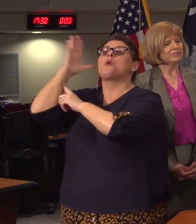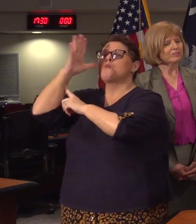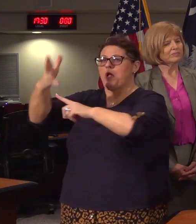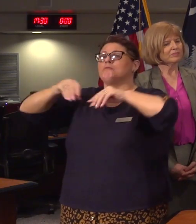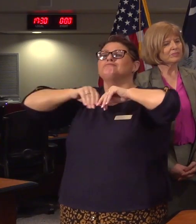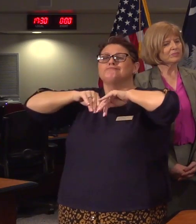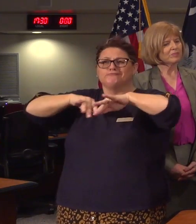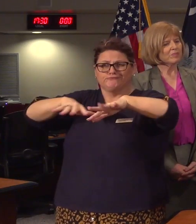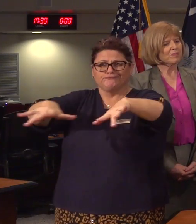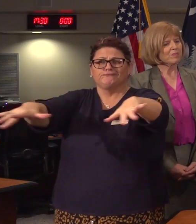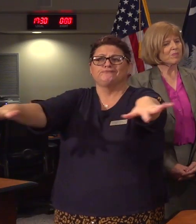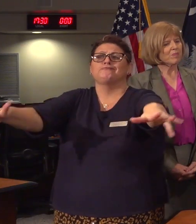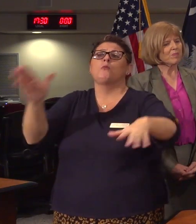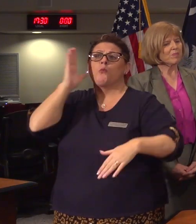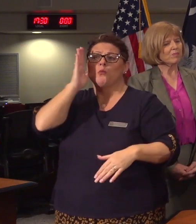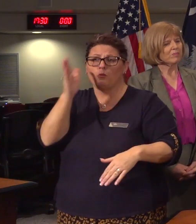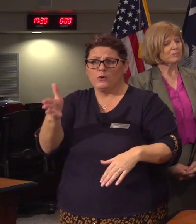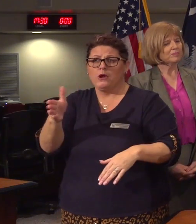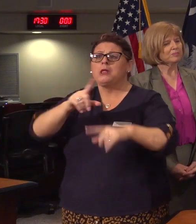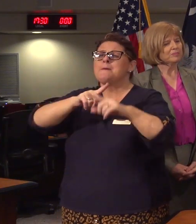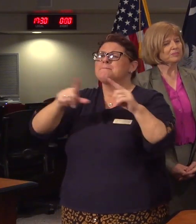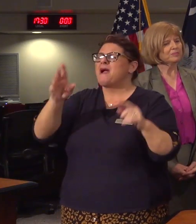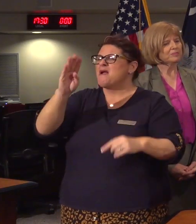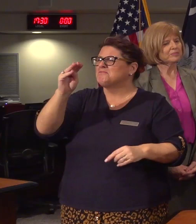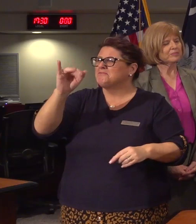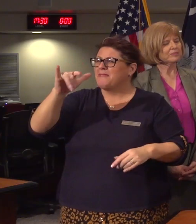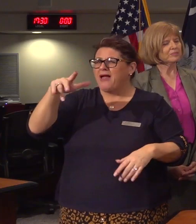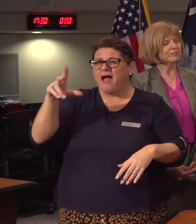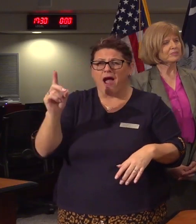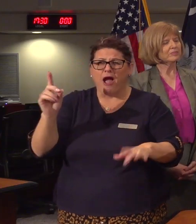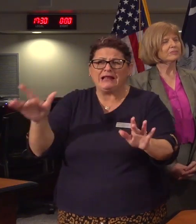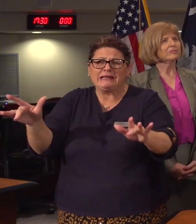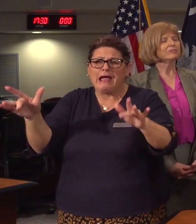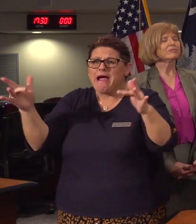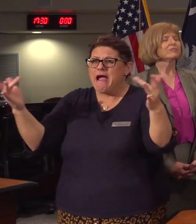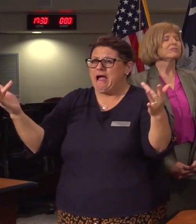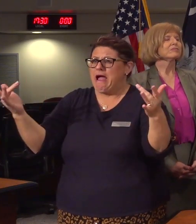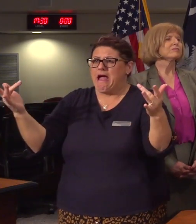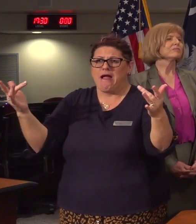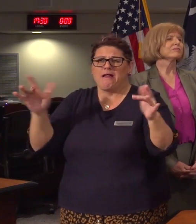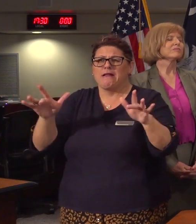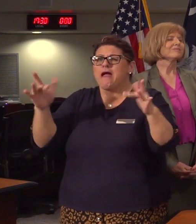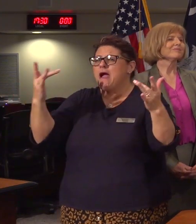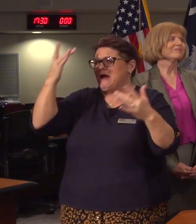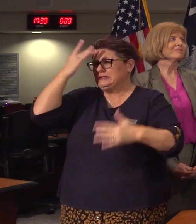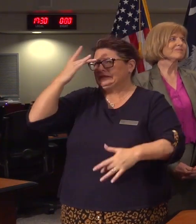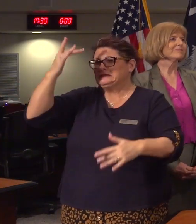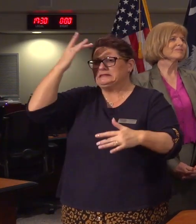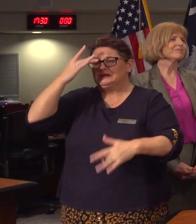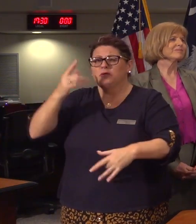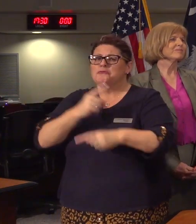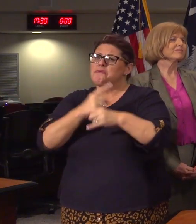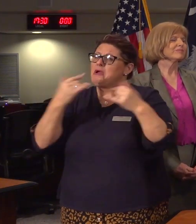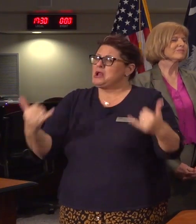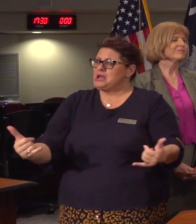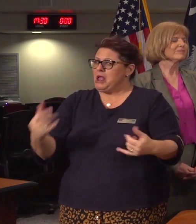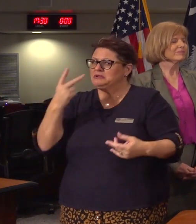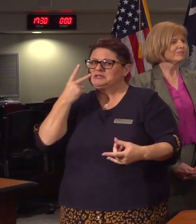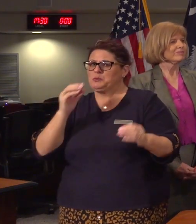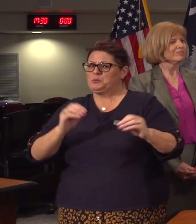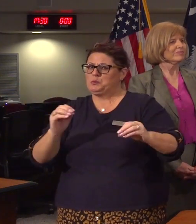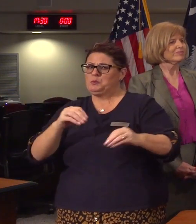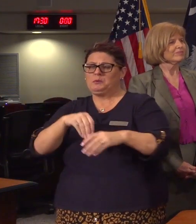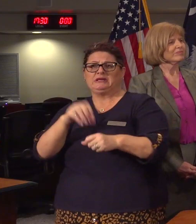the majority of cases will have mild illness. Although we are not currently seeing widespread transmission in